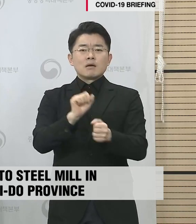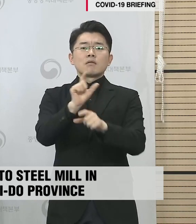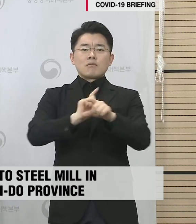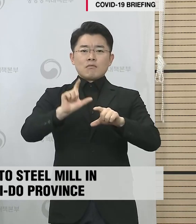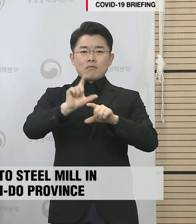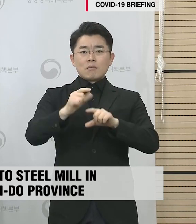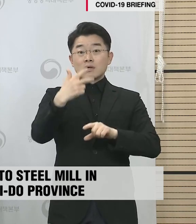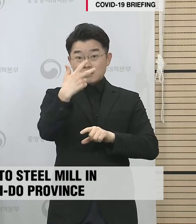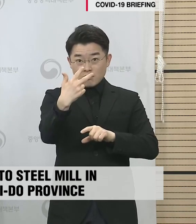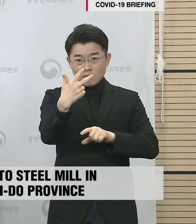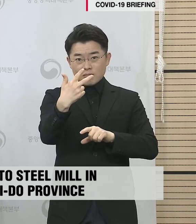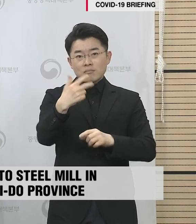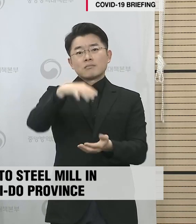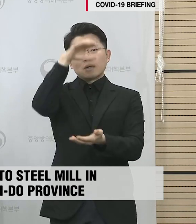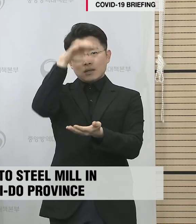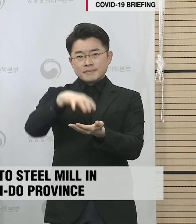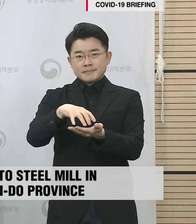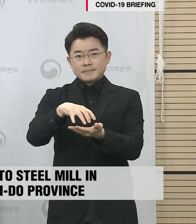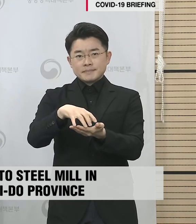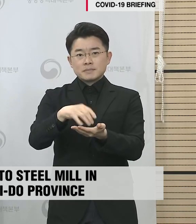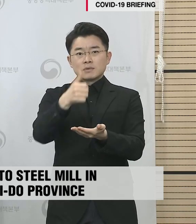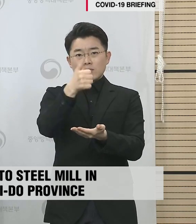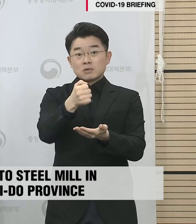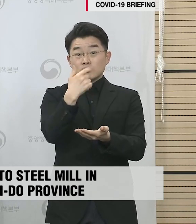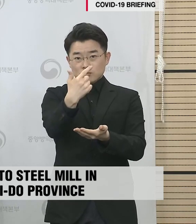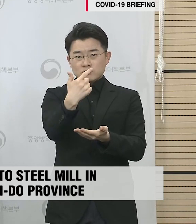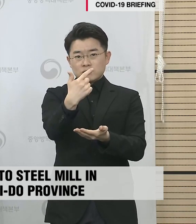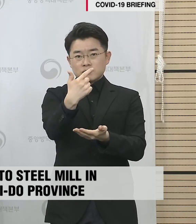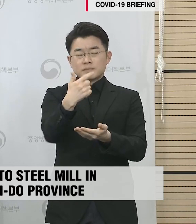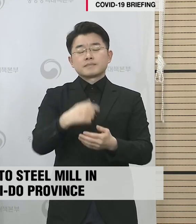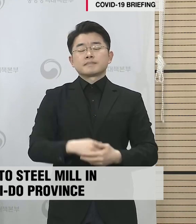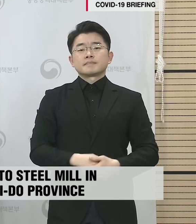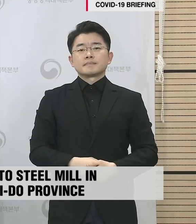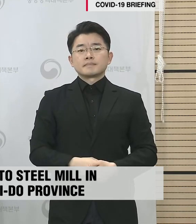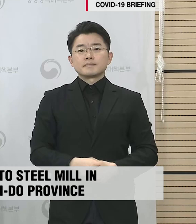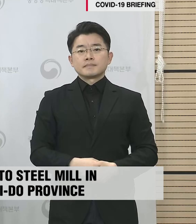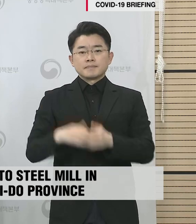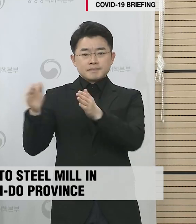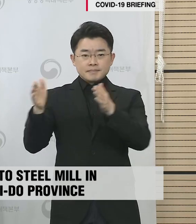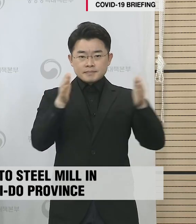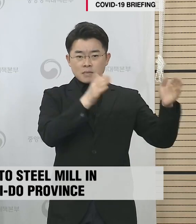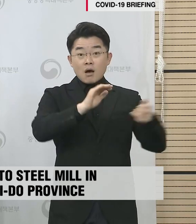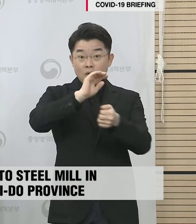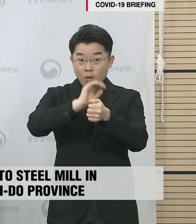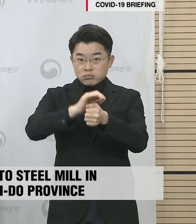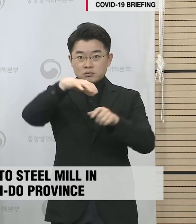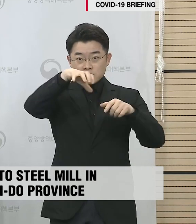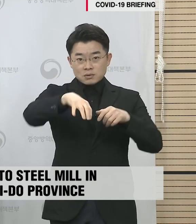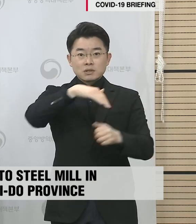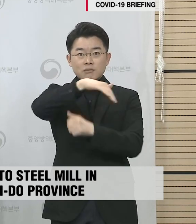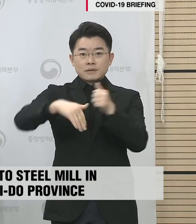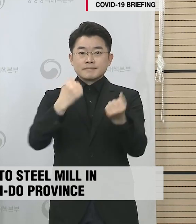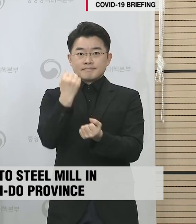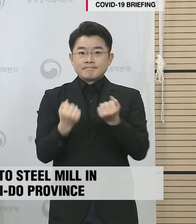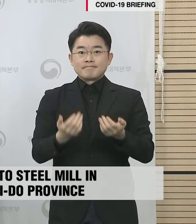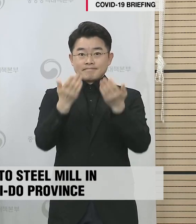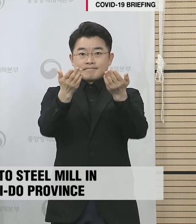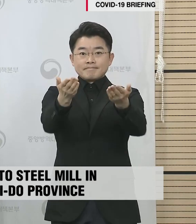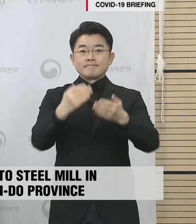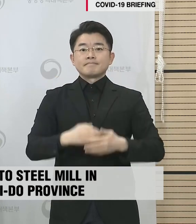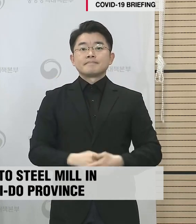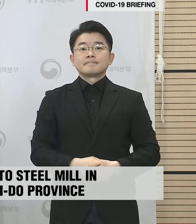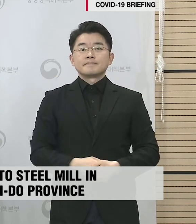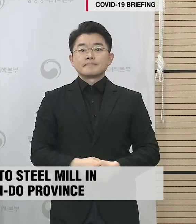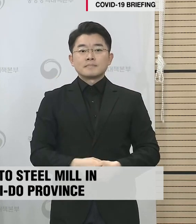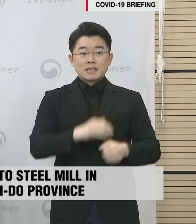have Jeonju City, in relation to the sports facility there, we have a total of 56 cases being confirmed to date. And